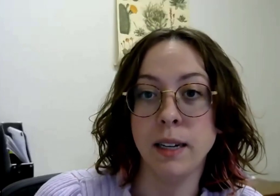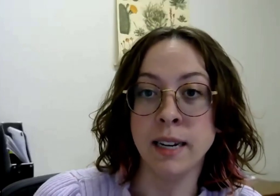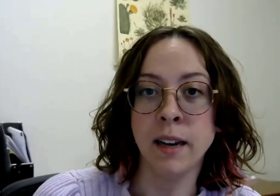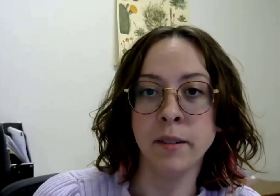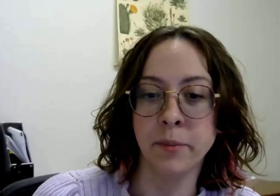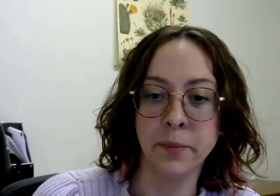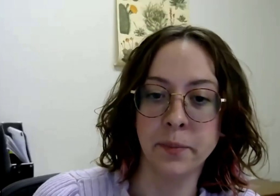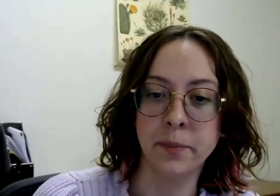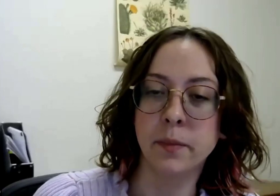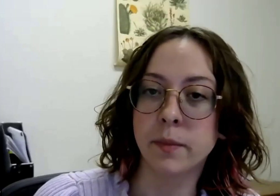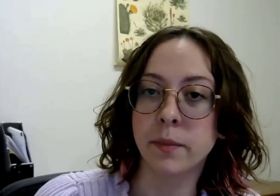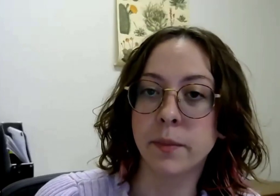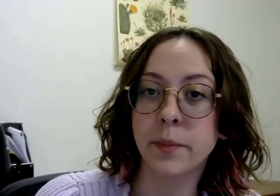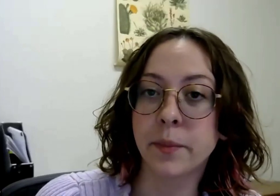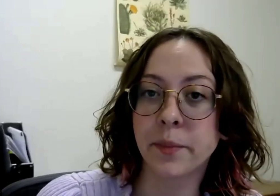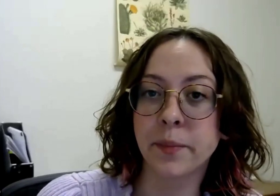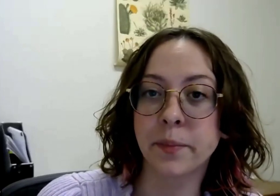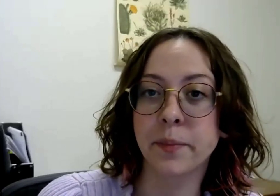that. Yinka?